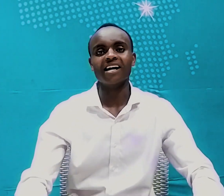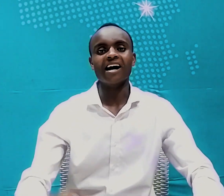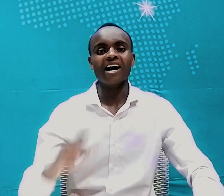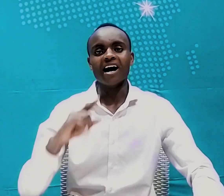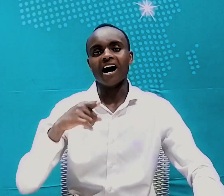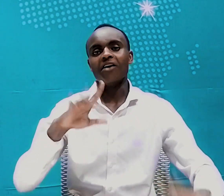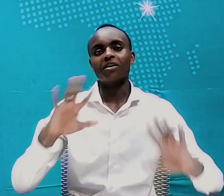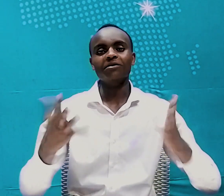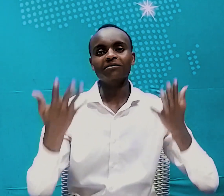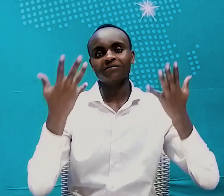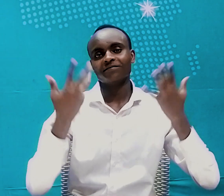How are you?